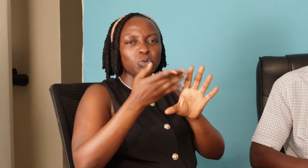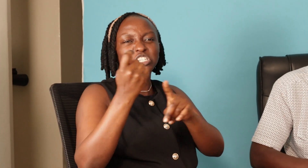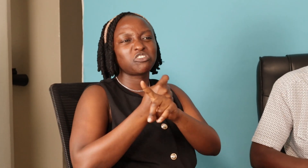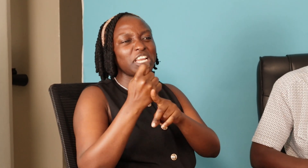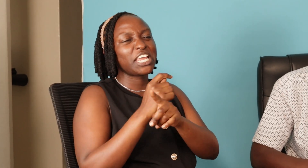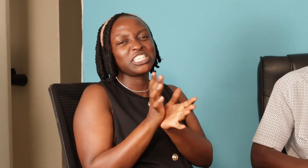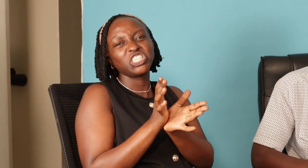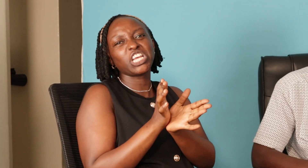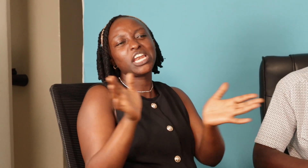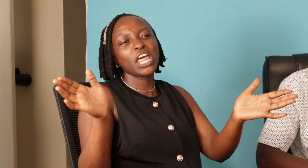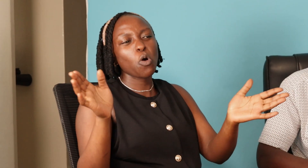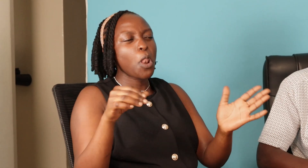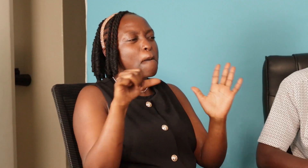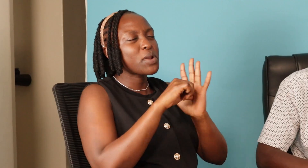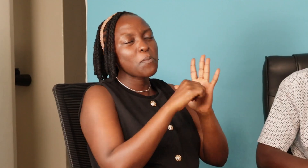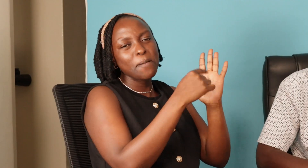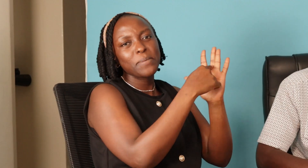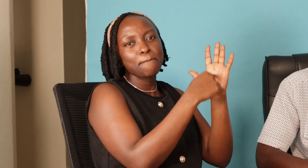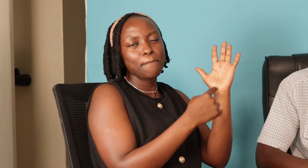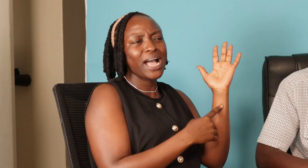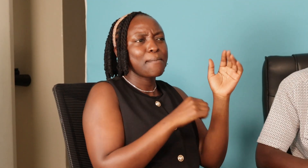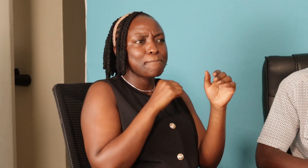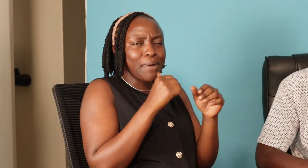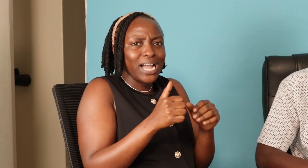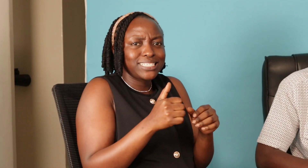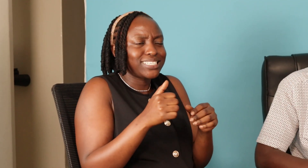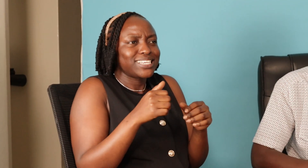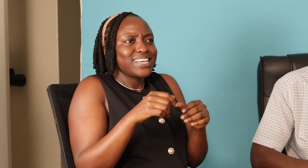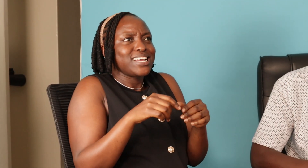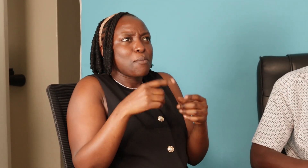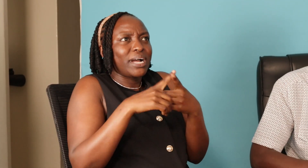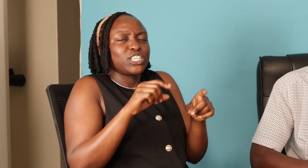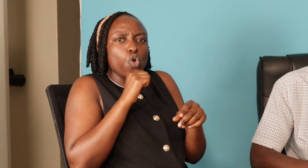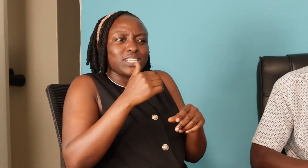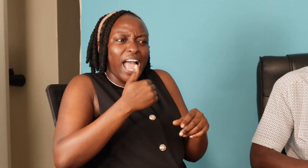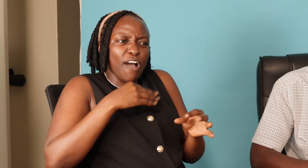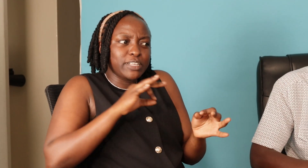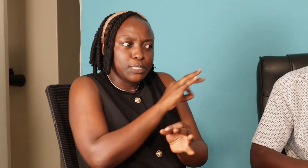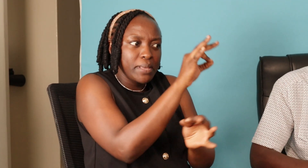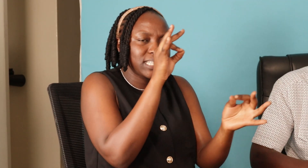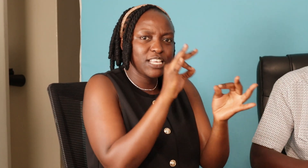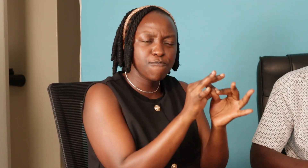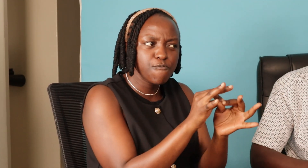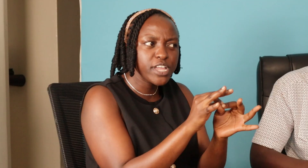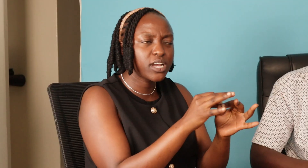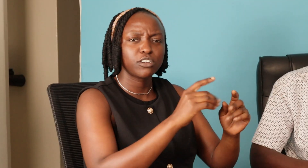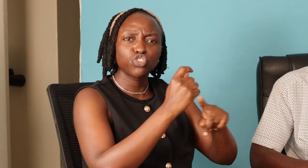because now mental health training, psychology training is just general. Like, these are the problems, but we don't really have